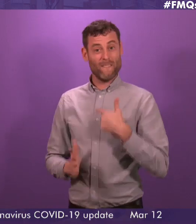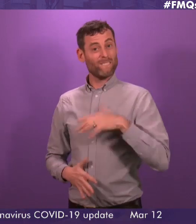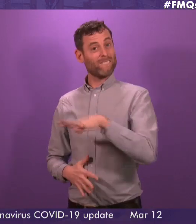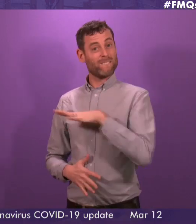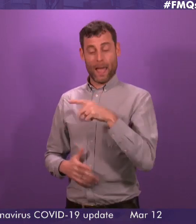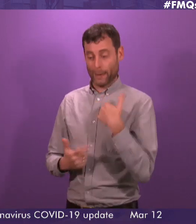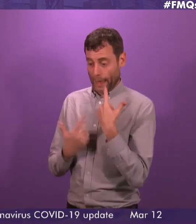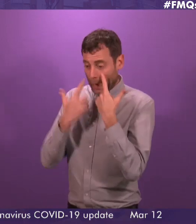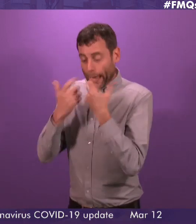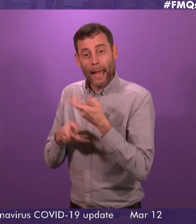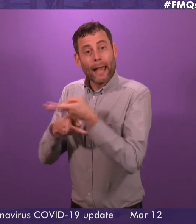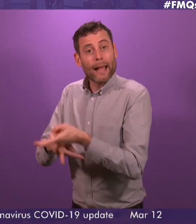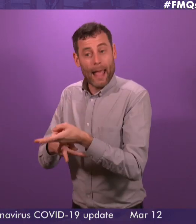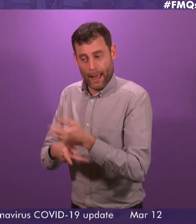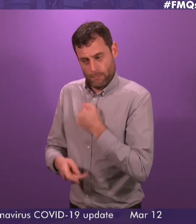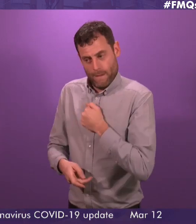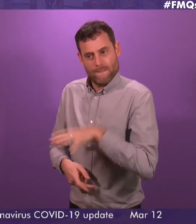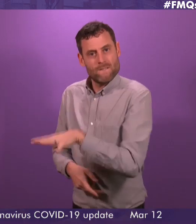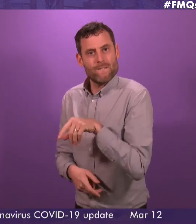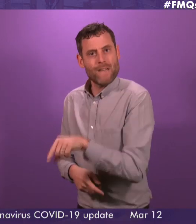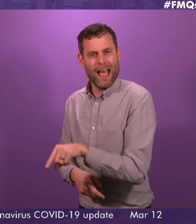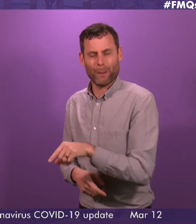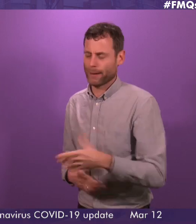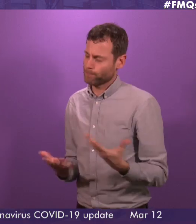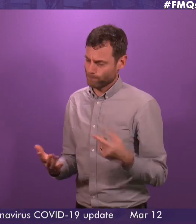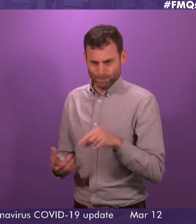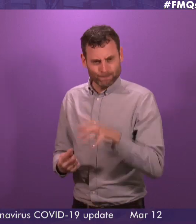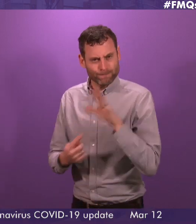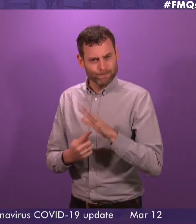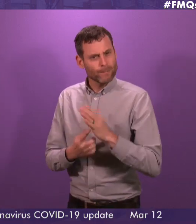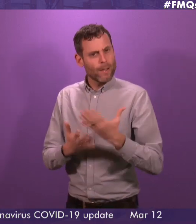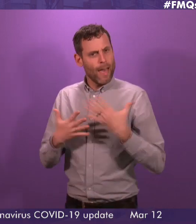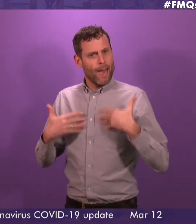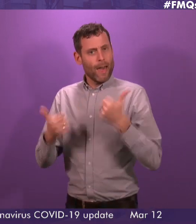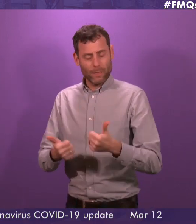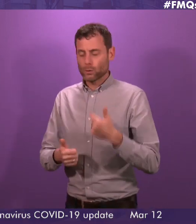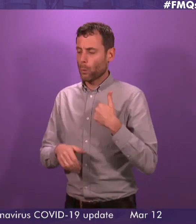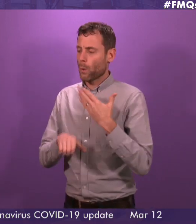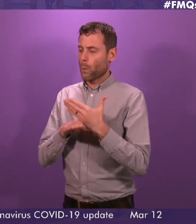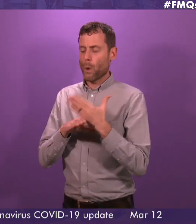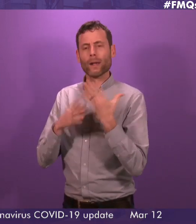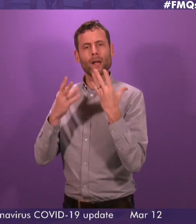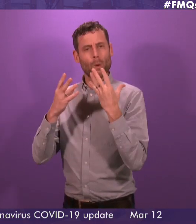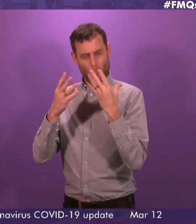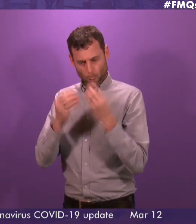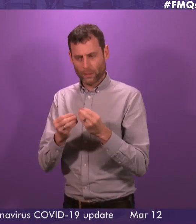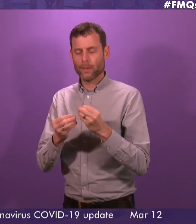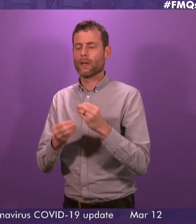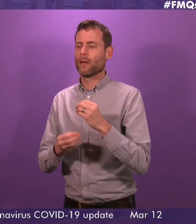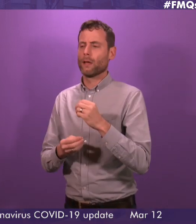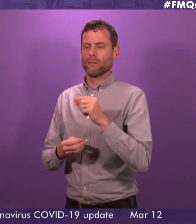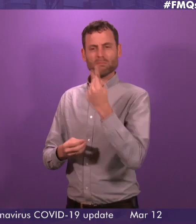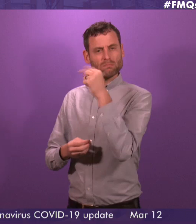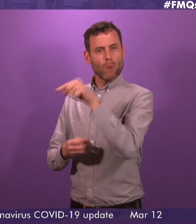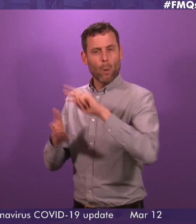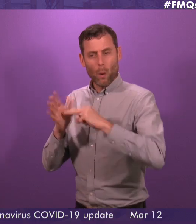So again, as he will know, this is work that is undertaken in partnership with COSLA. We are actively looking at two